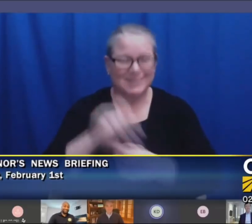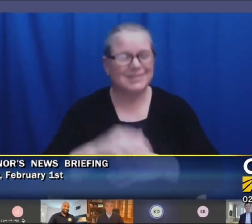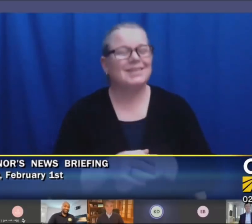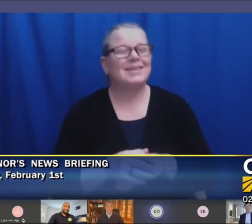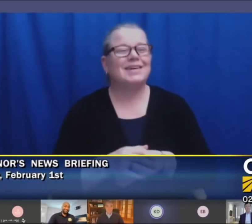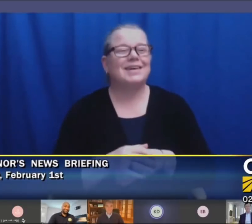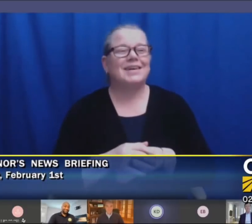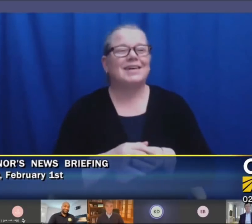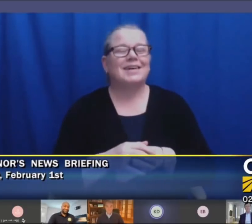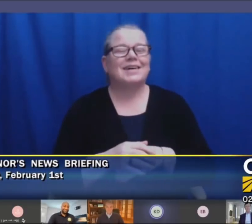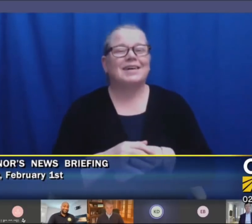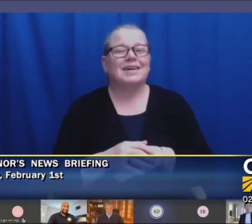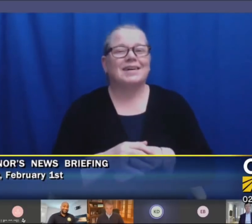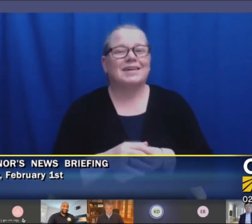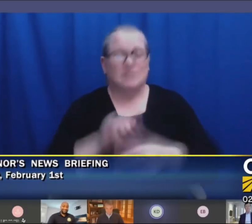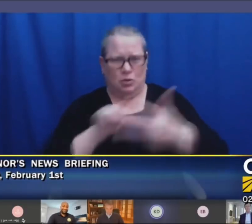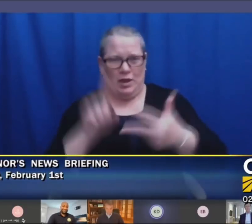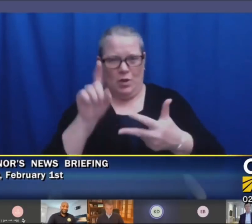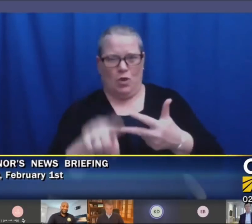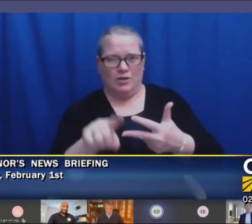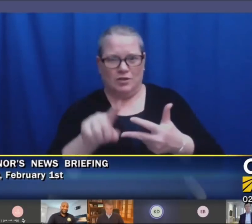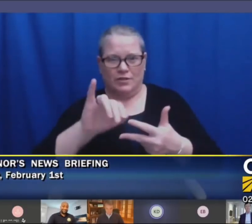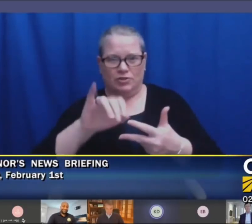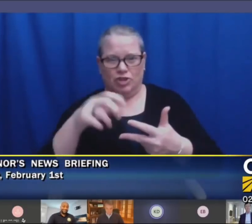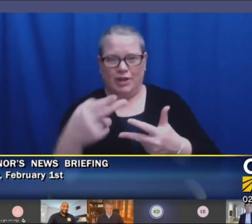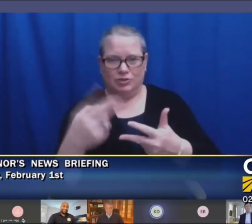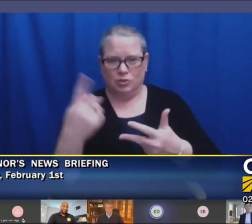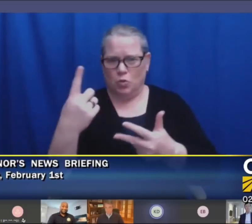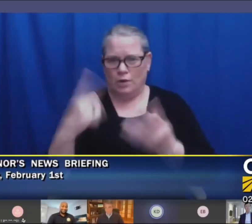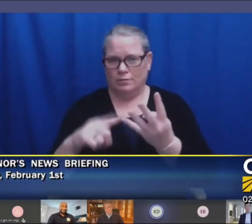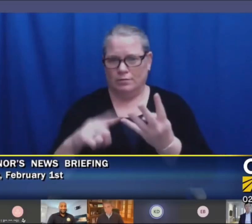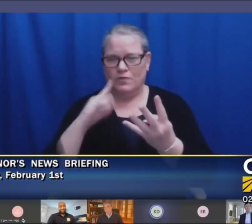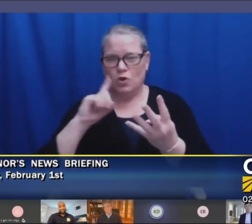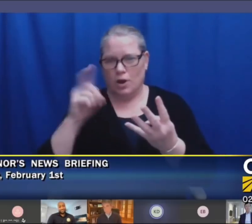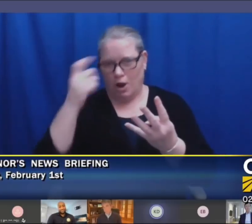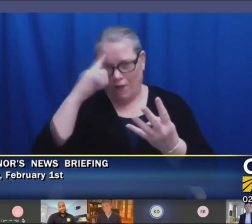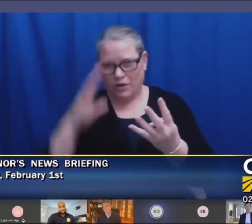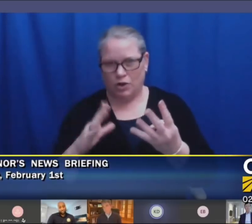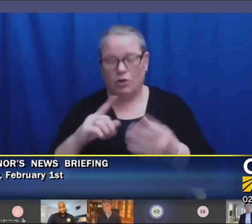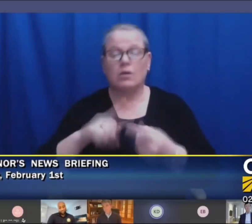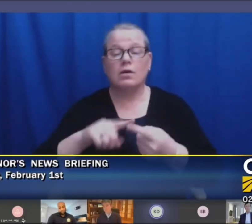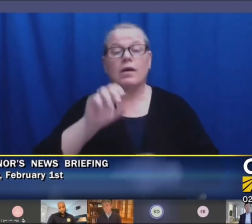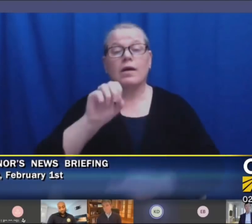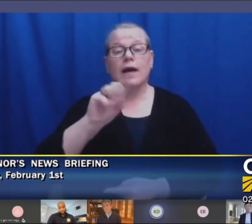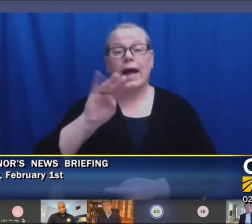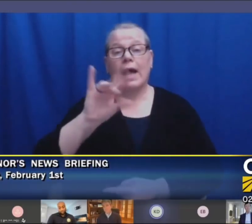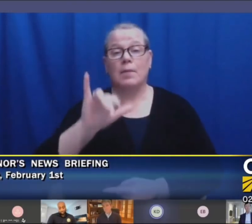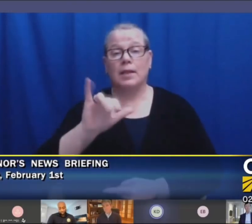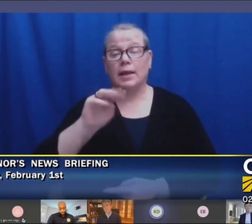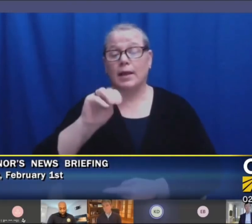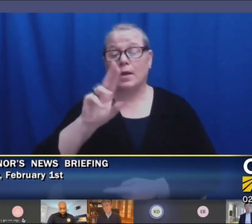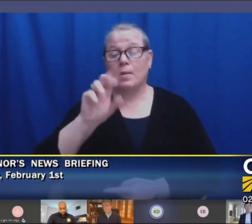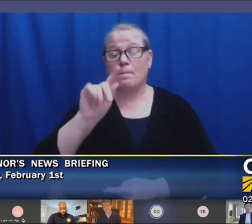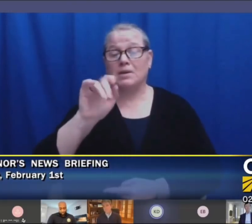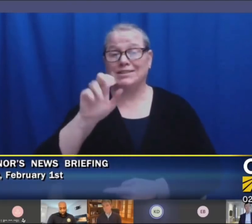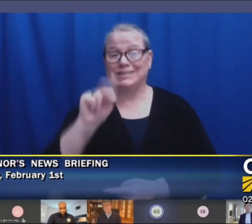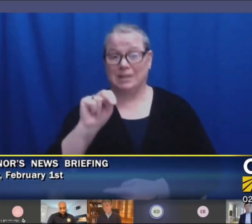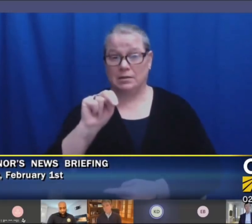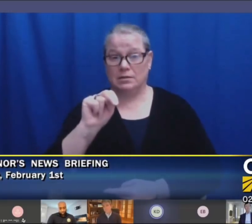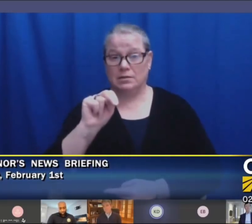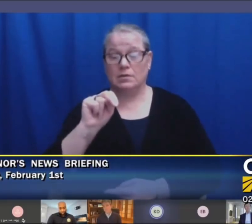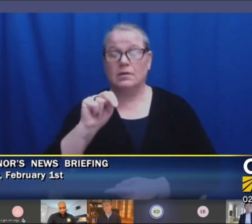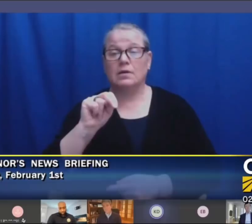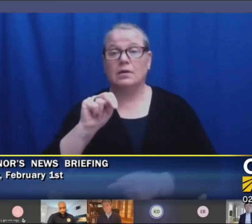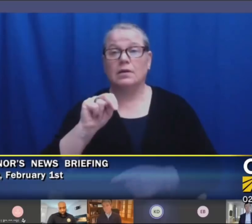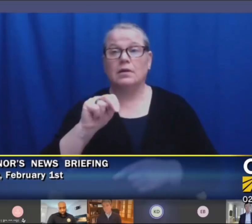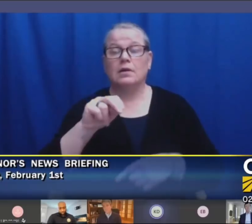one for the governor. Emily Munson down in Washington wants to know why Connecticut has not submitted an expedited request for